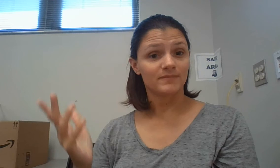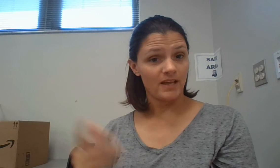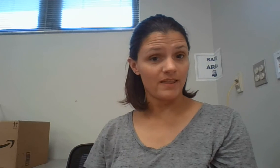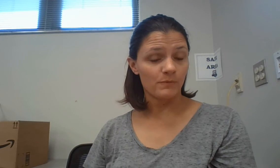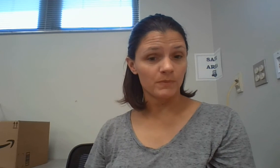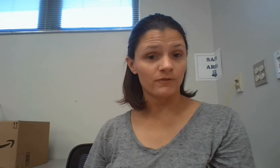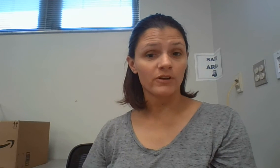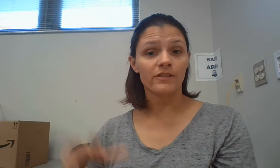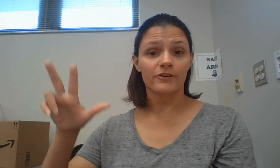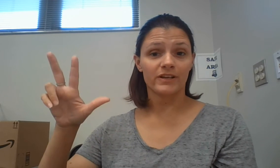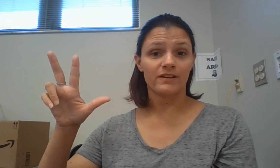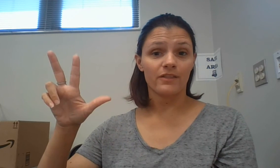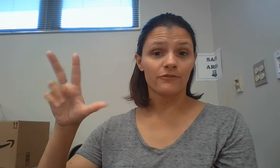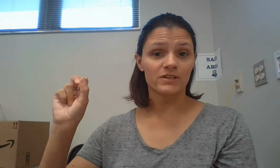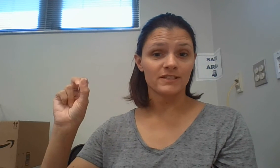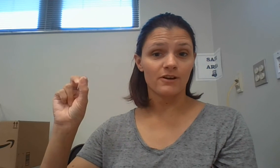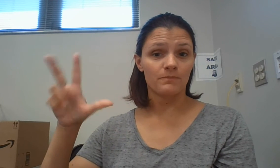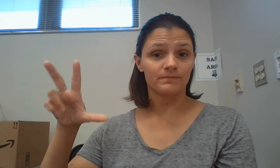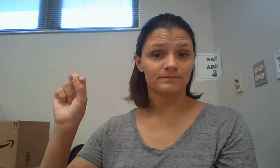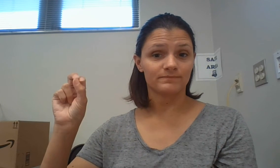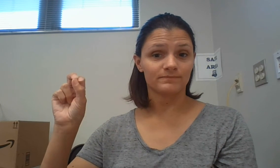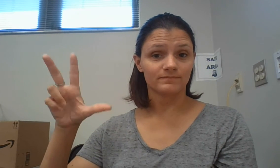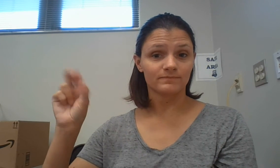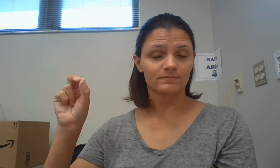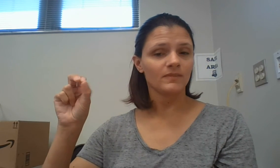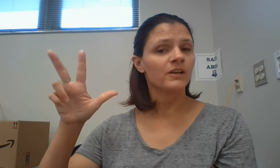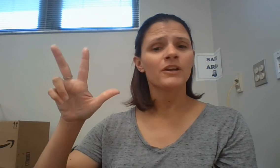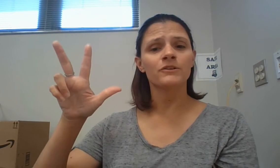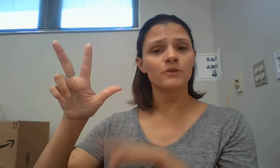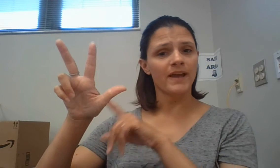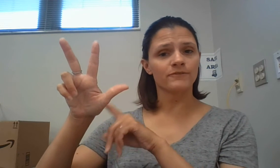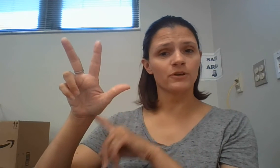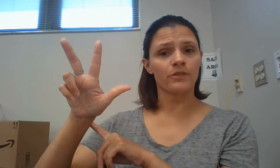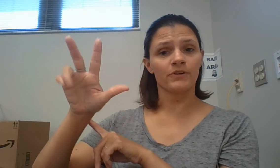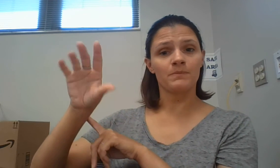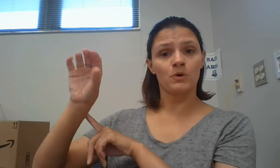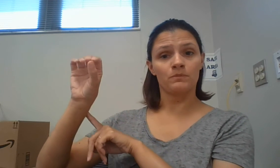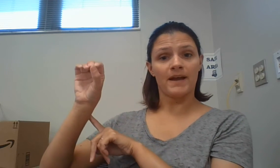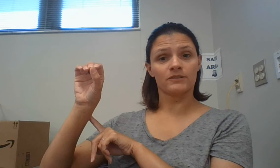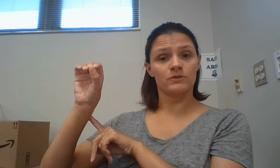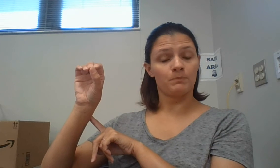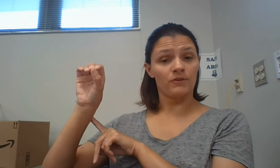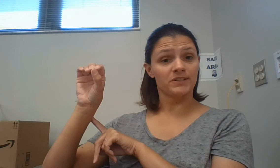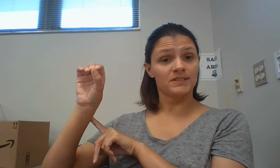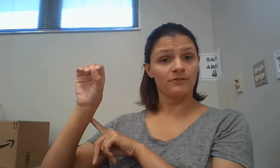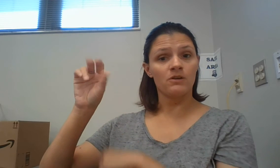And then we move on to 30. 30. 30. You don't have to go 3 pulled back to a perfect 0.